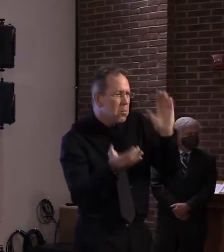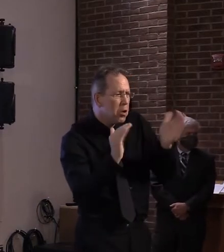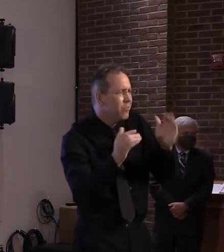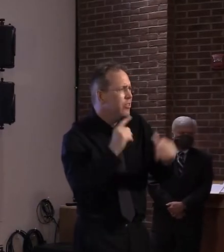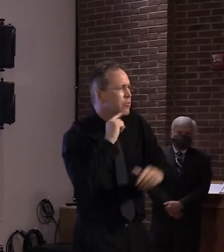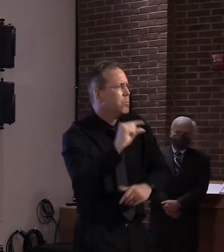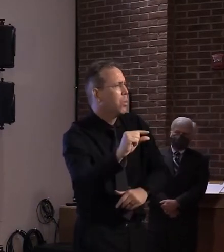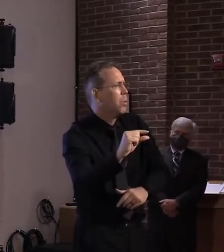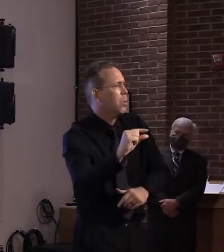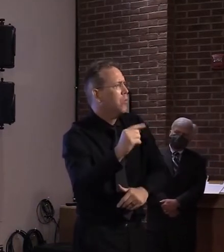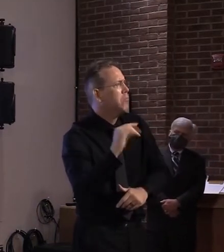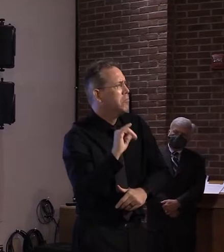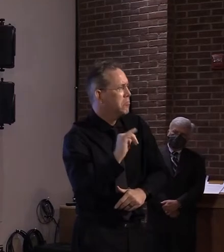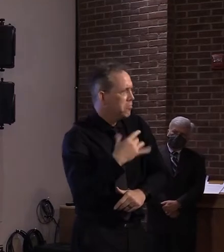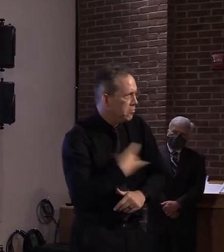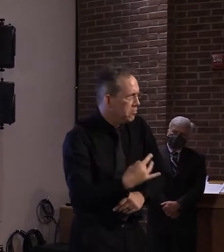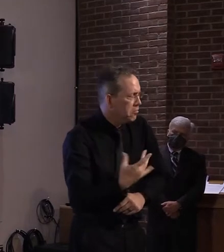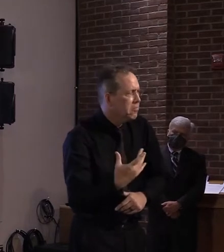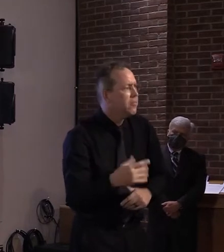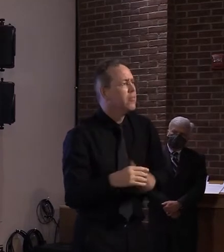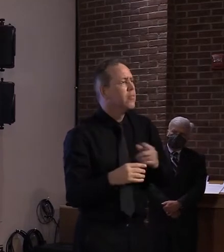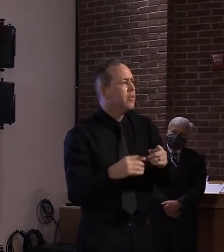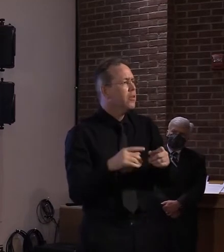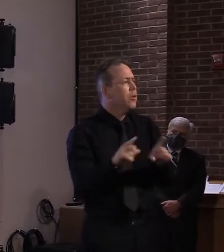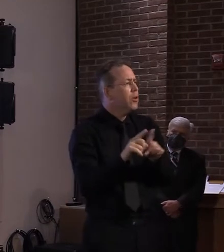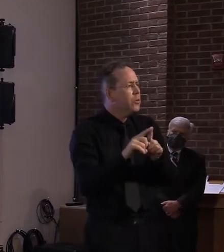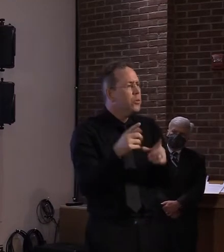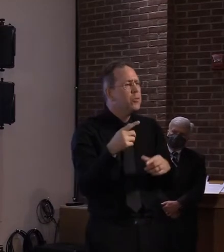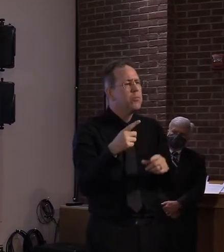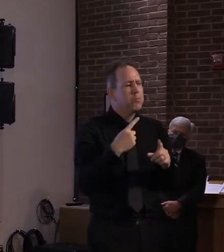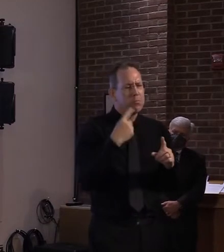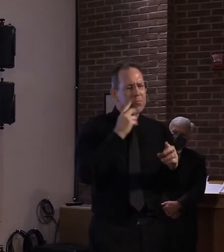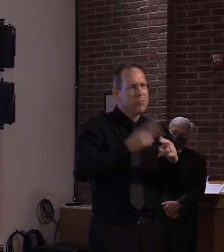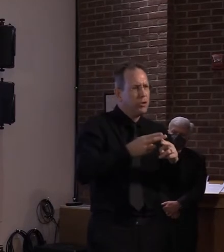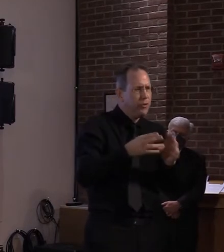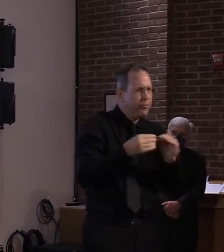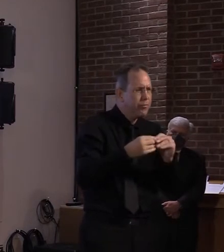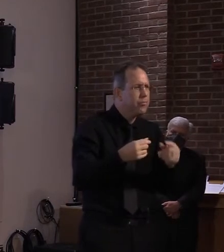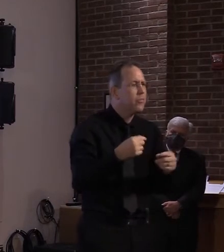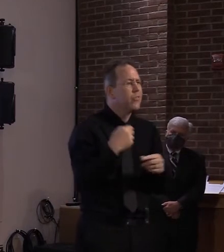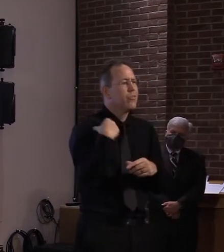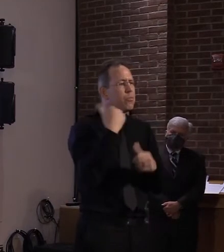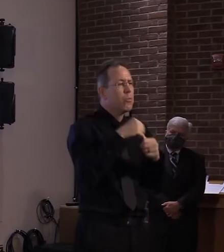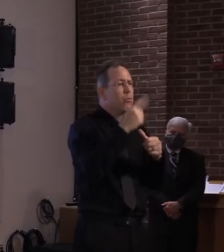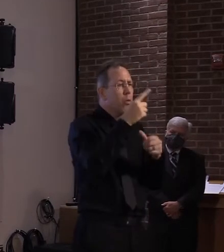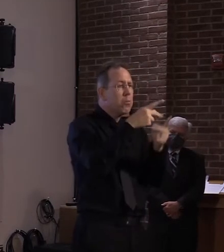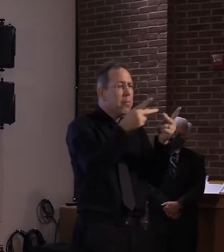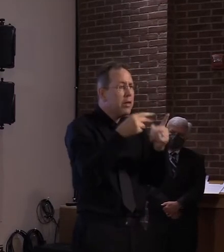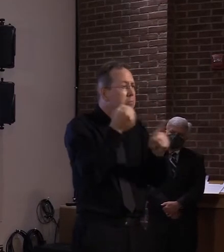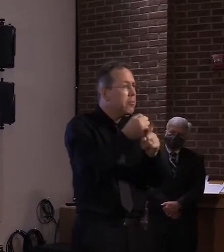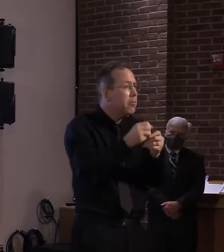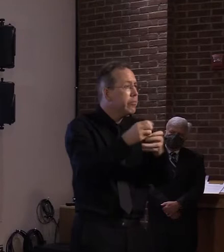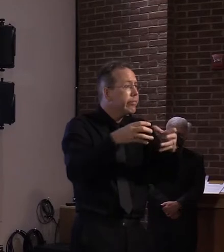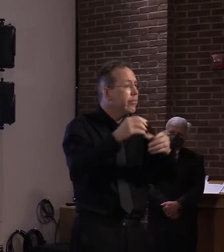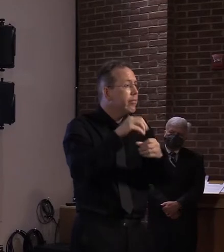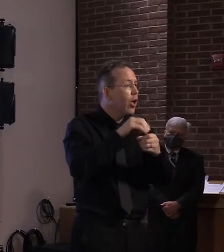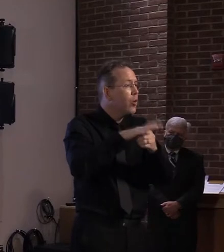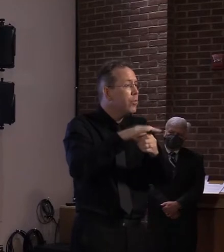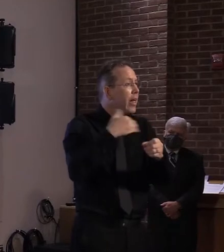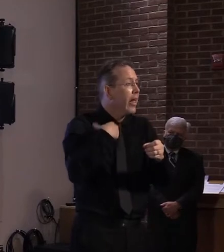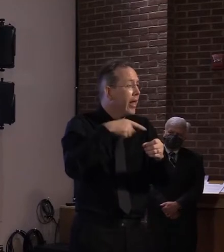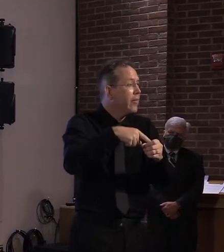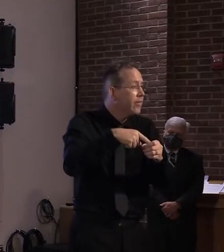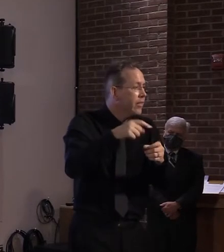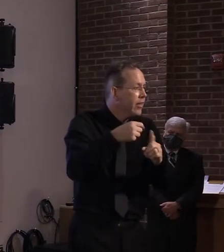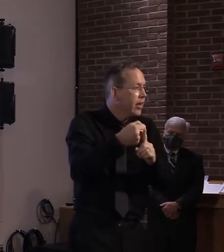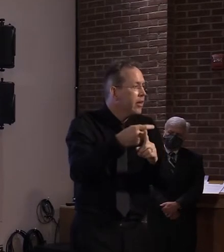that with regard to one of the outbreaks, we did specific community testing in Fairhaven